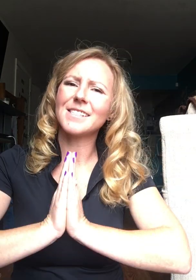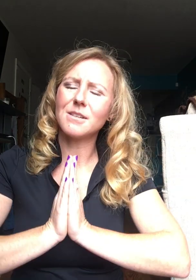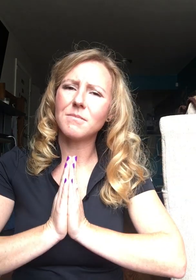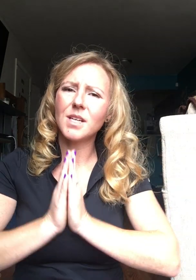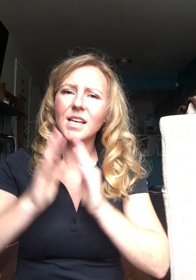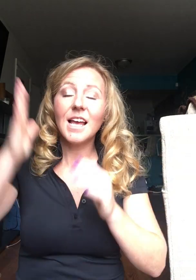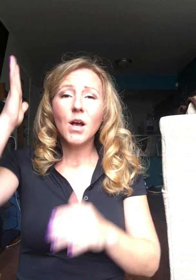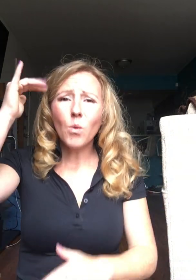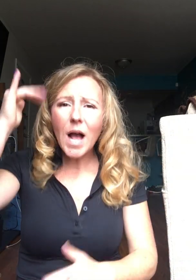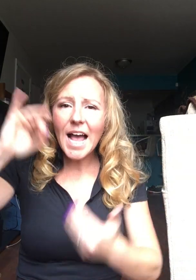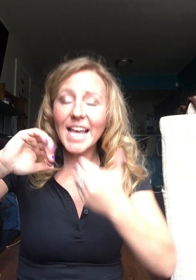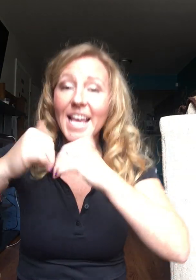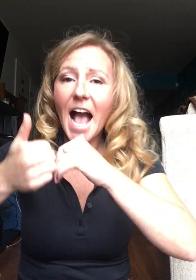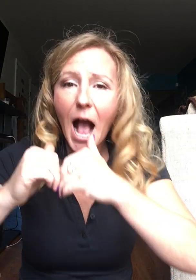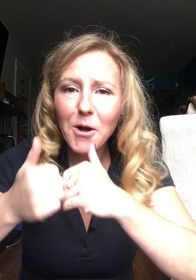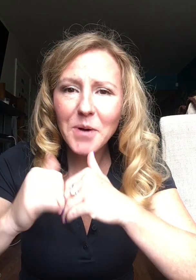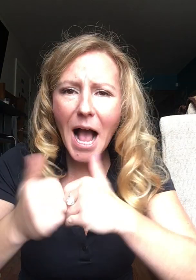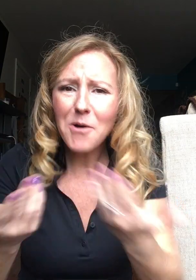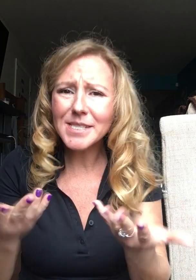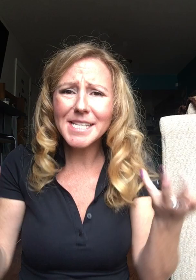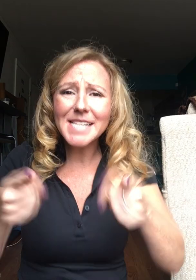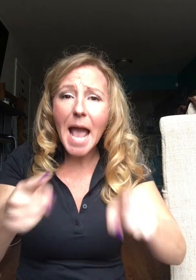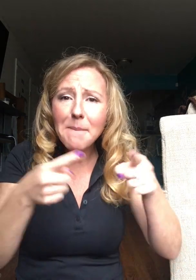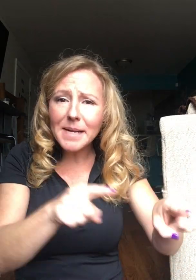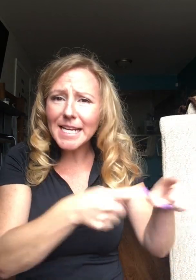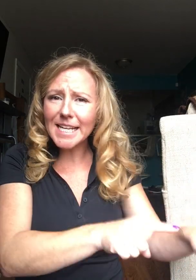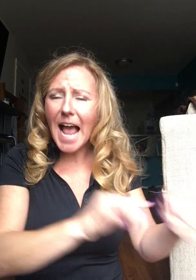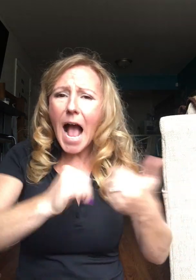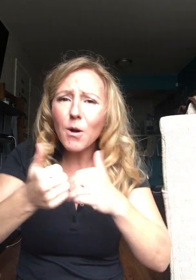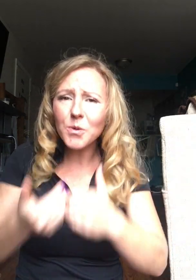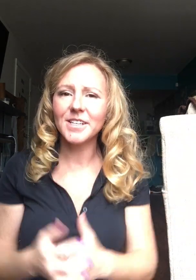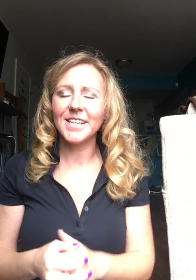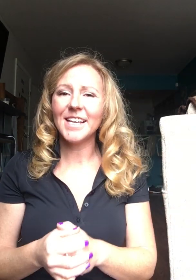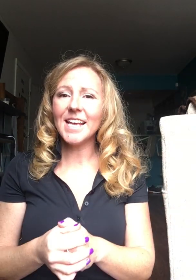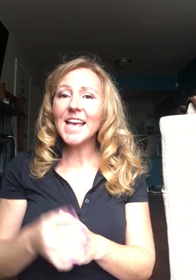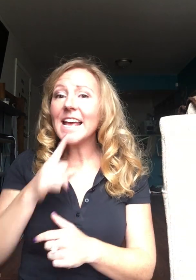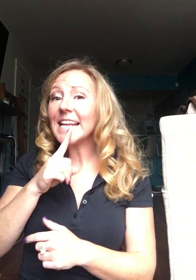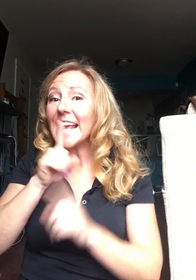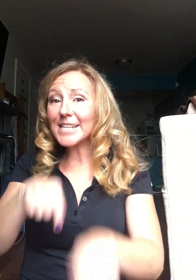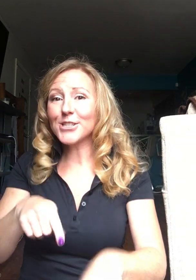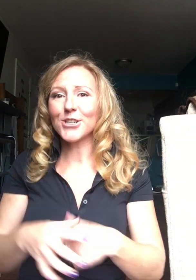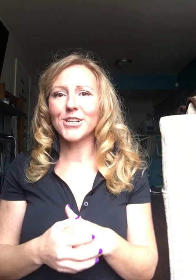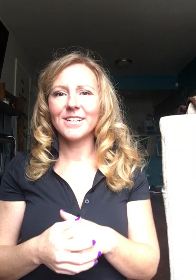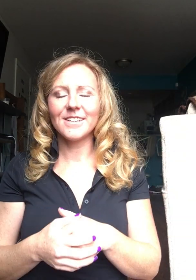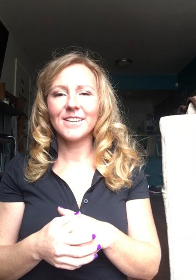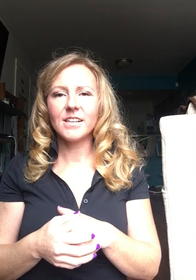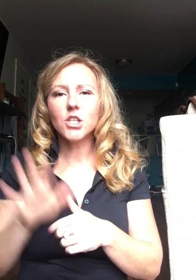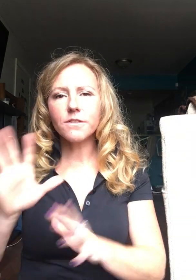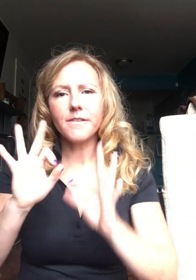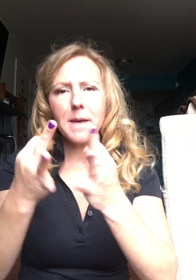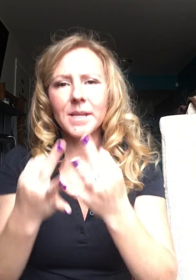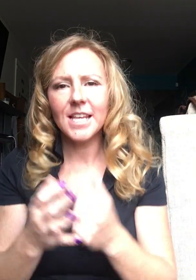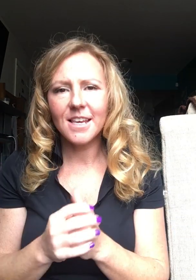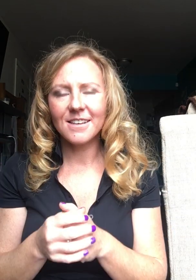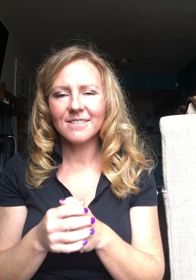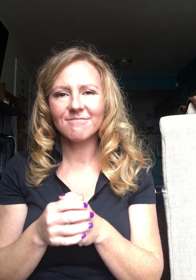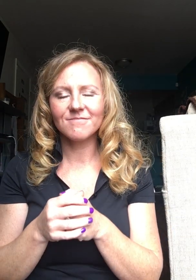him, why, how is this happening? How? And he answered, your family.